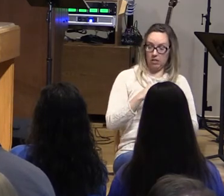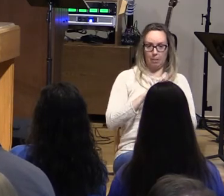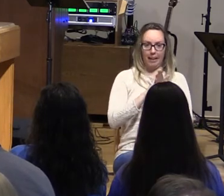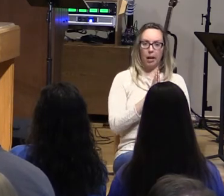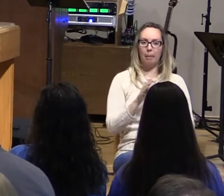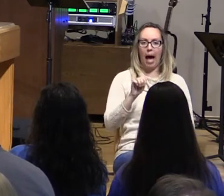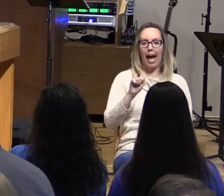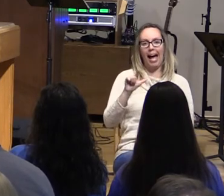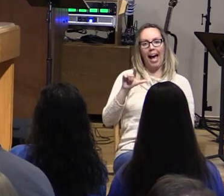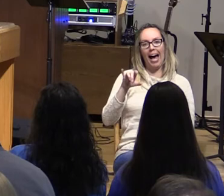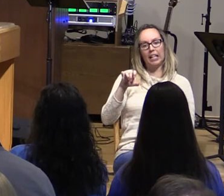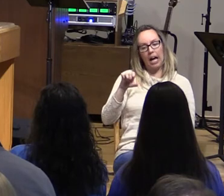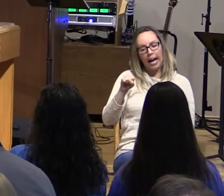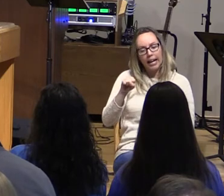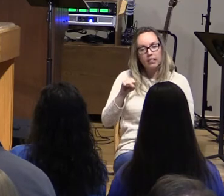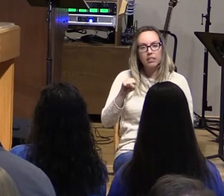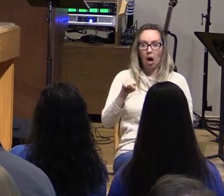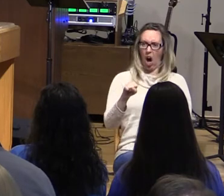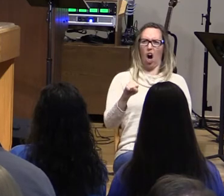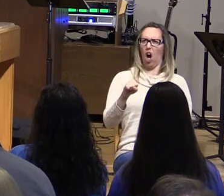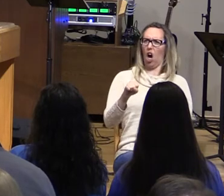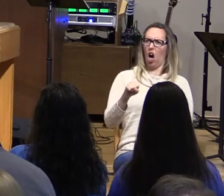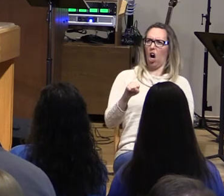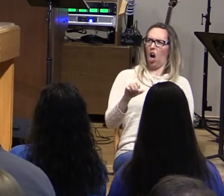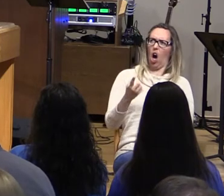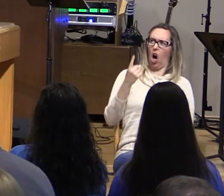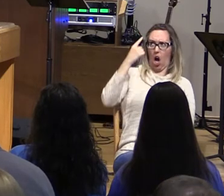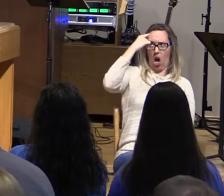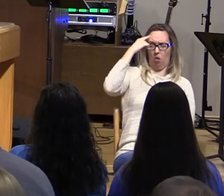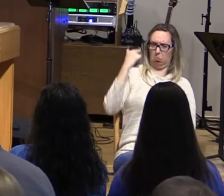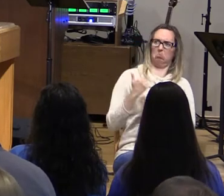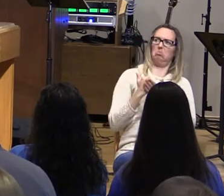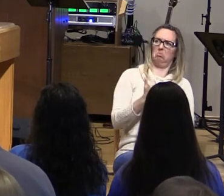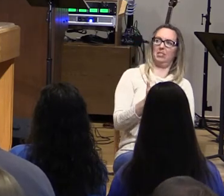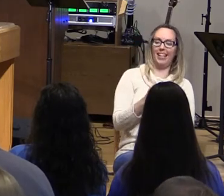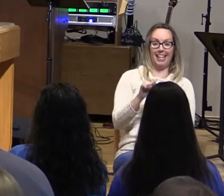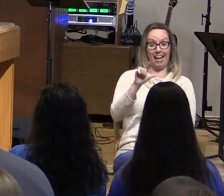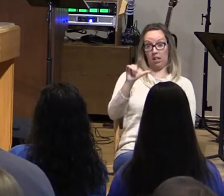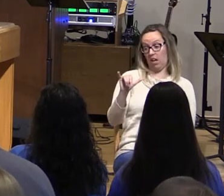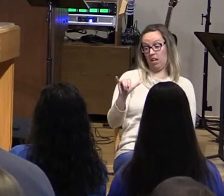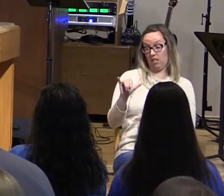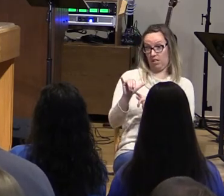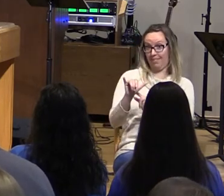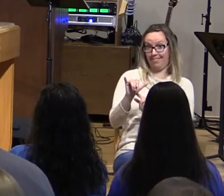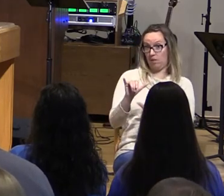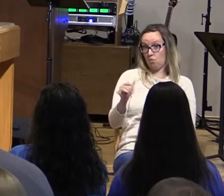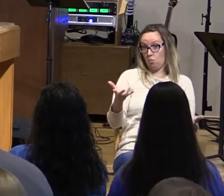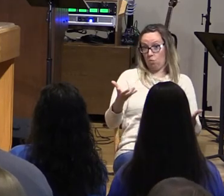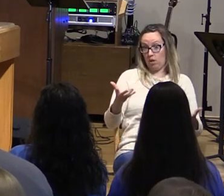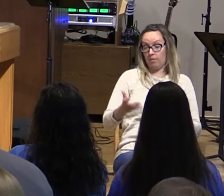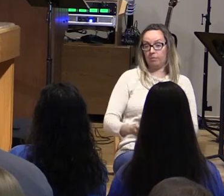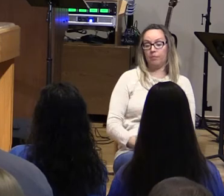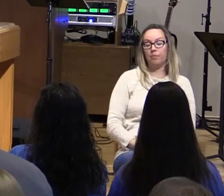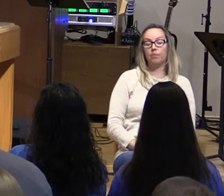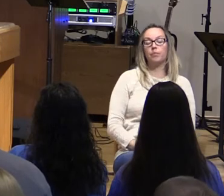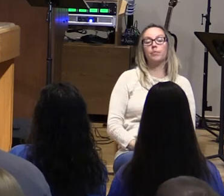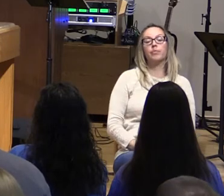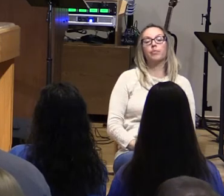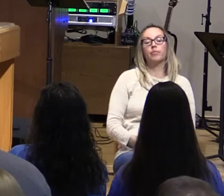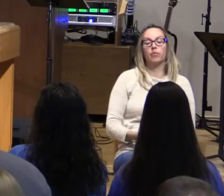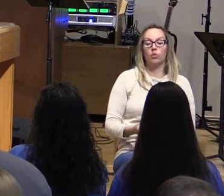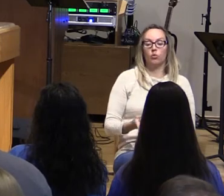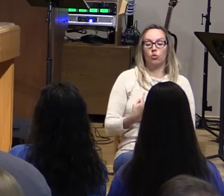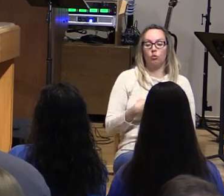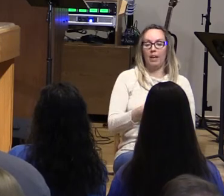allies. That might be shocking to you. But you know what an ally is? An ally means that we have